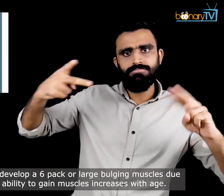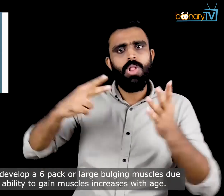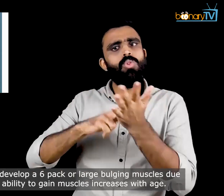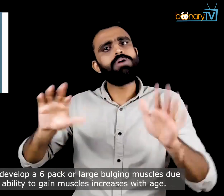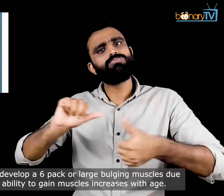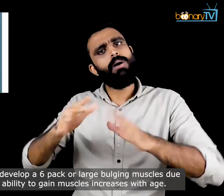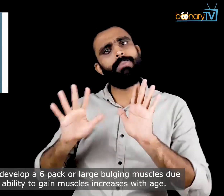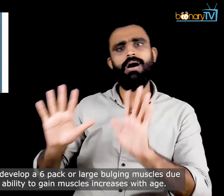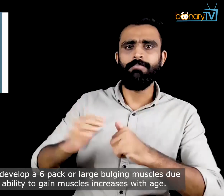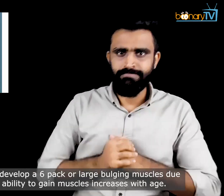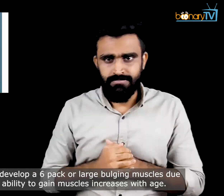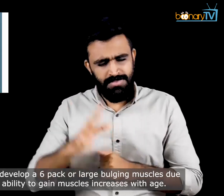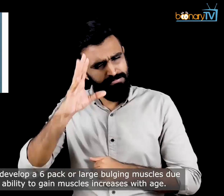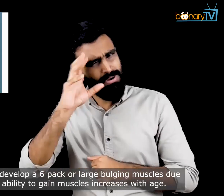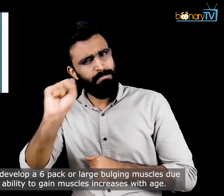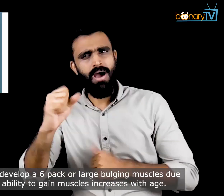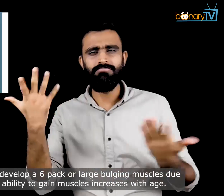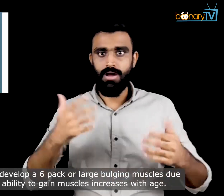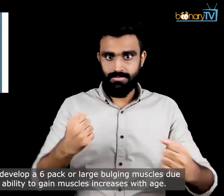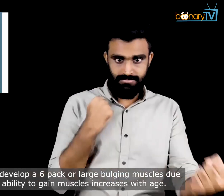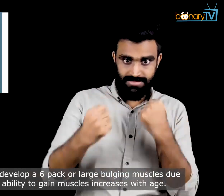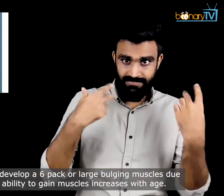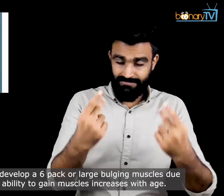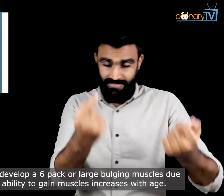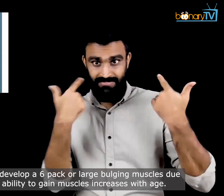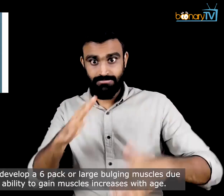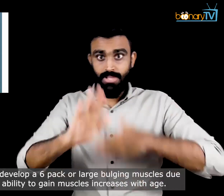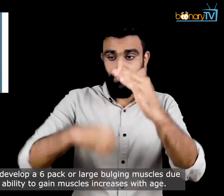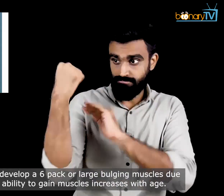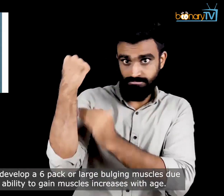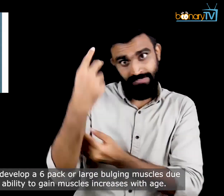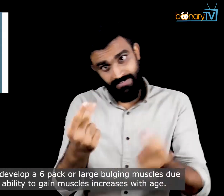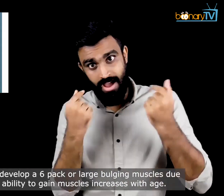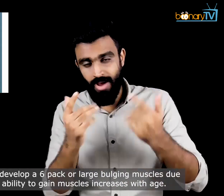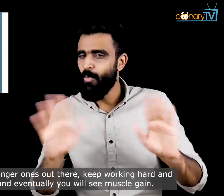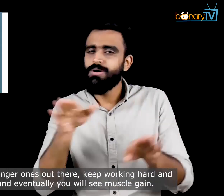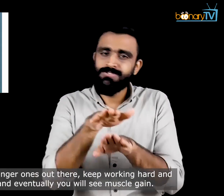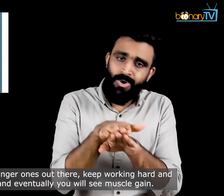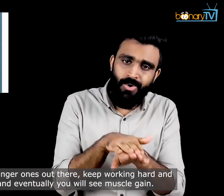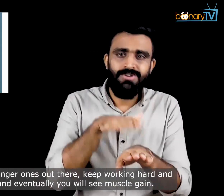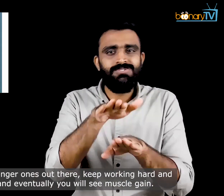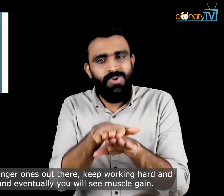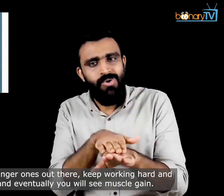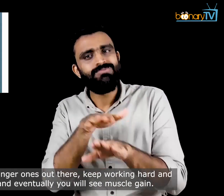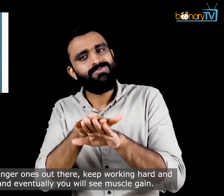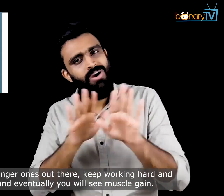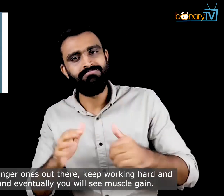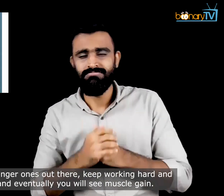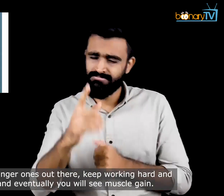ability to gain muscles increases with age so for those younger ones out there